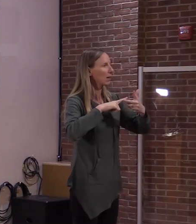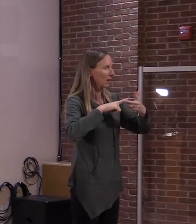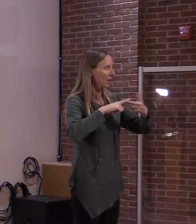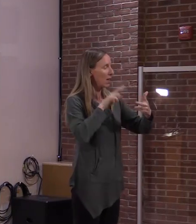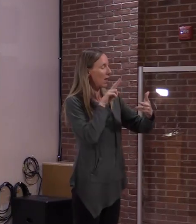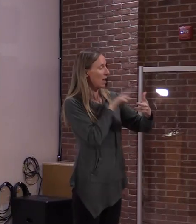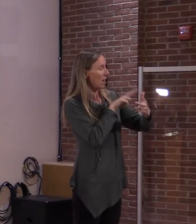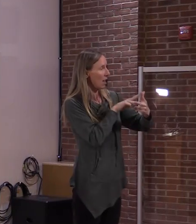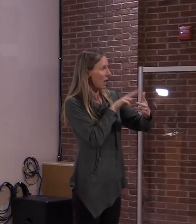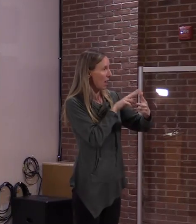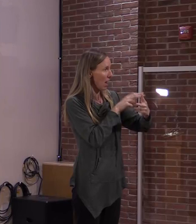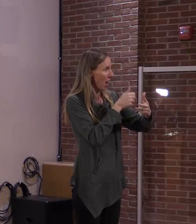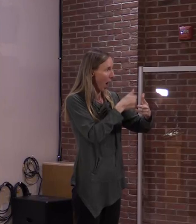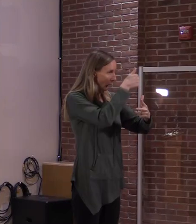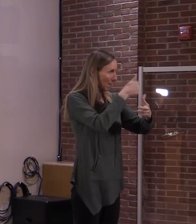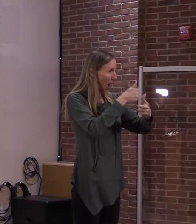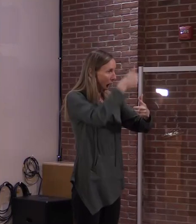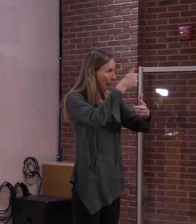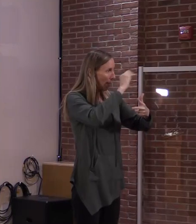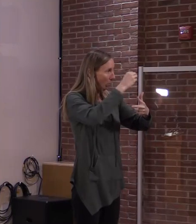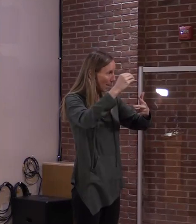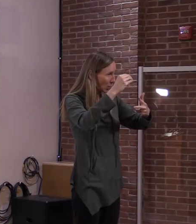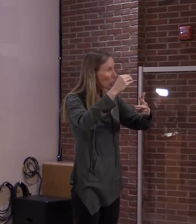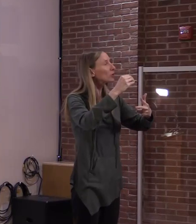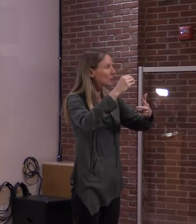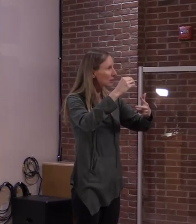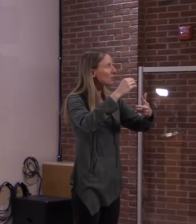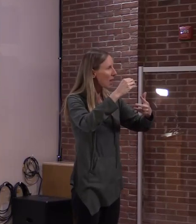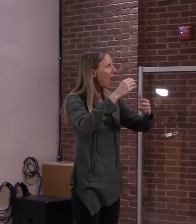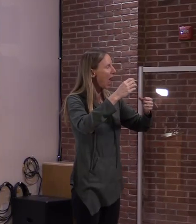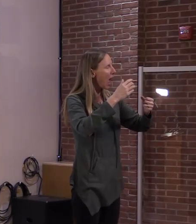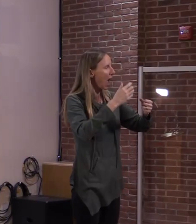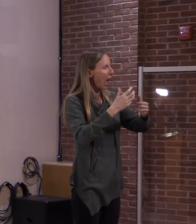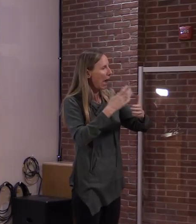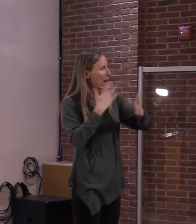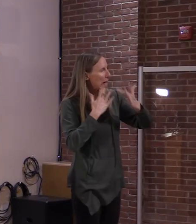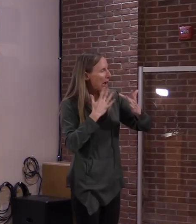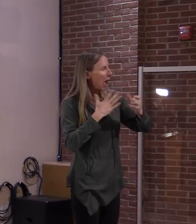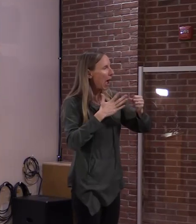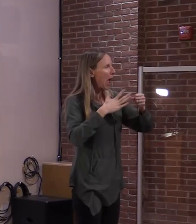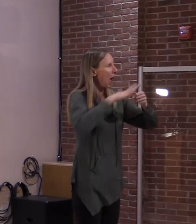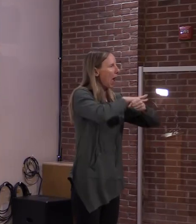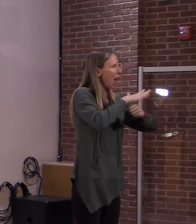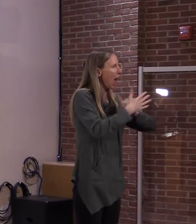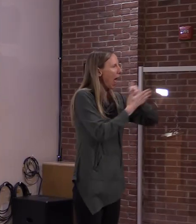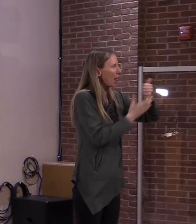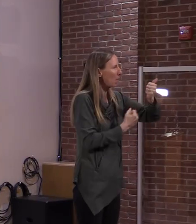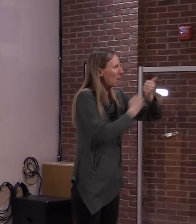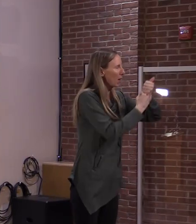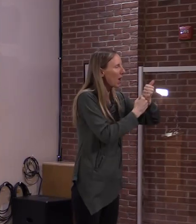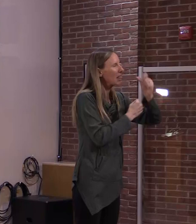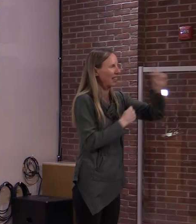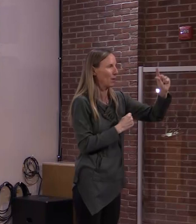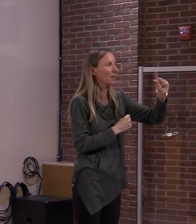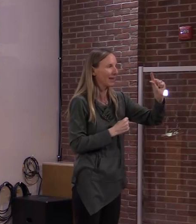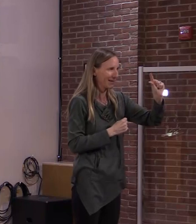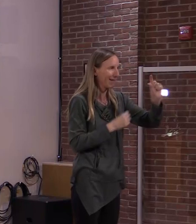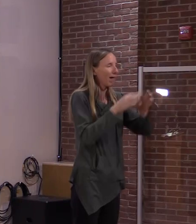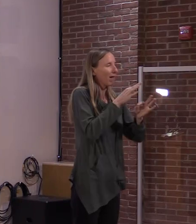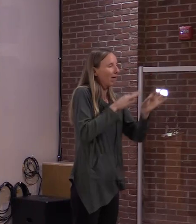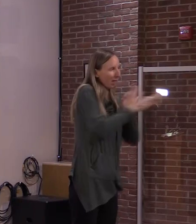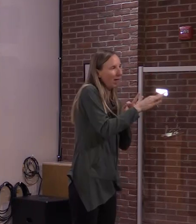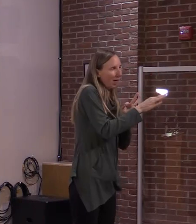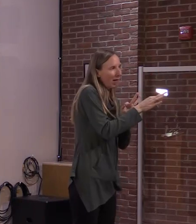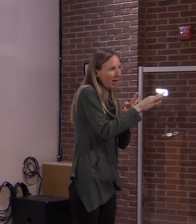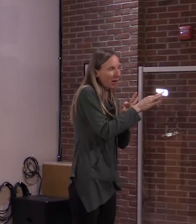and Pfizer, it's filled some of the gap. But whether it's going to be enough to the very end, it depends